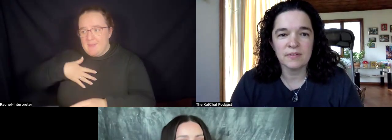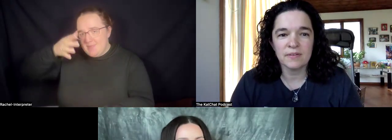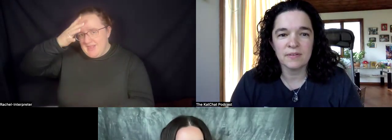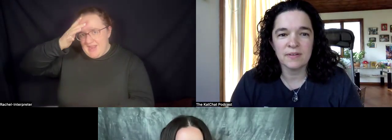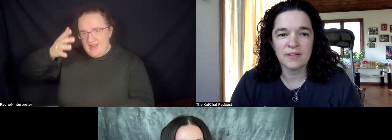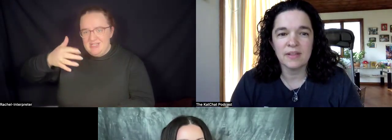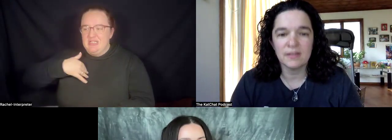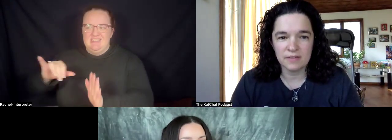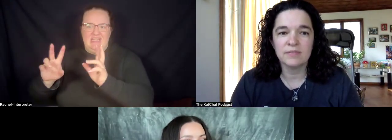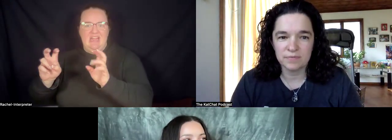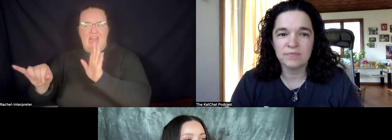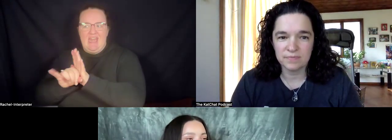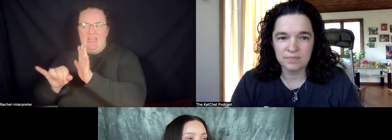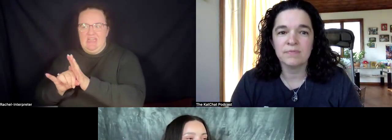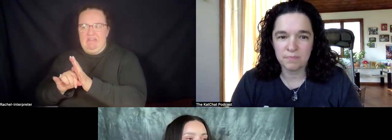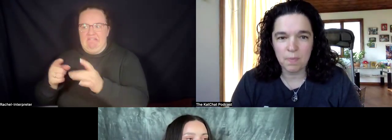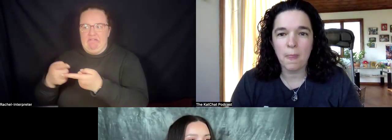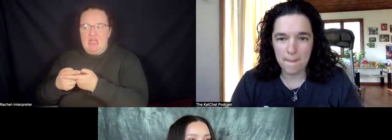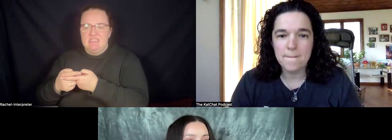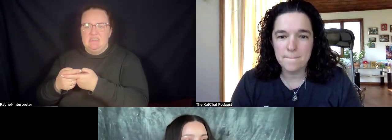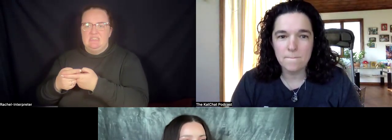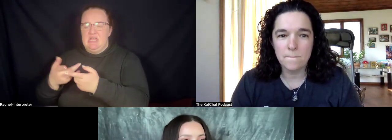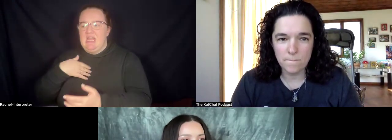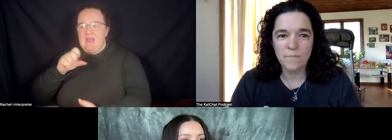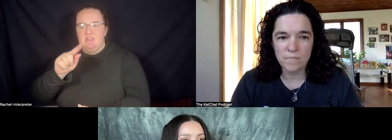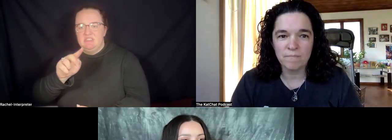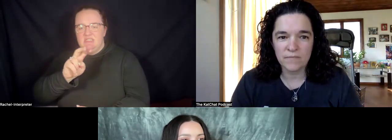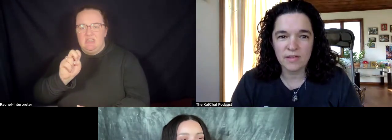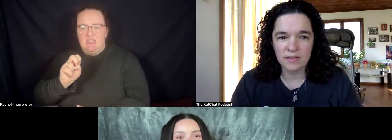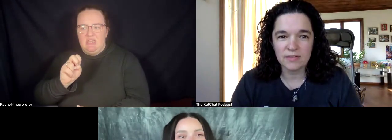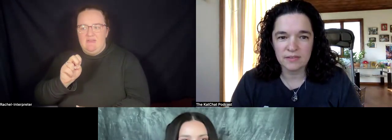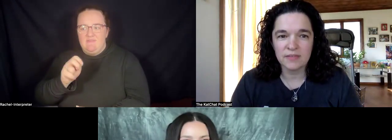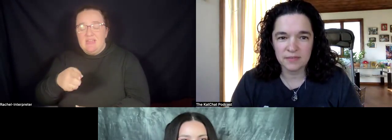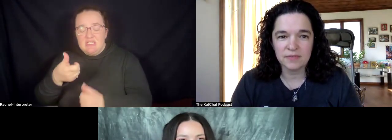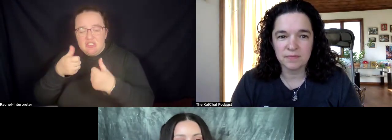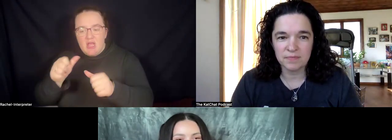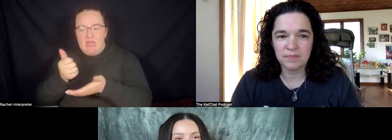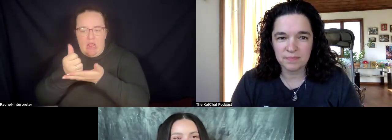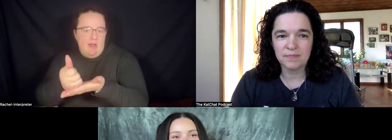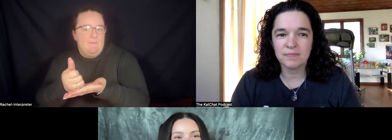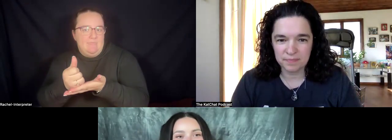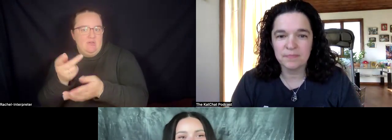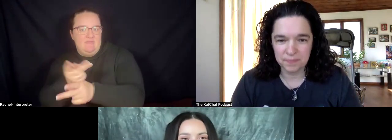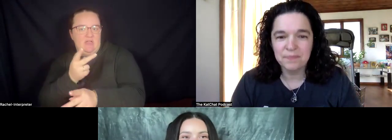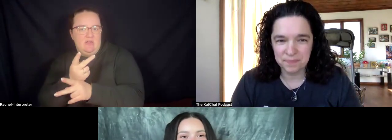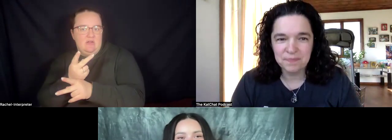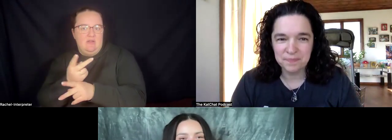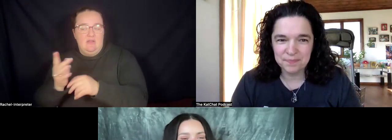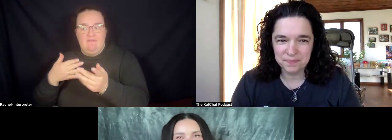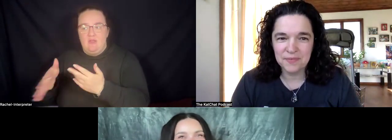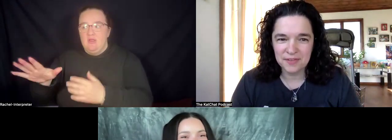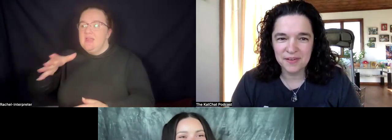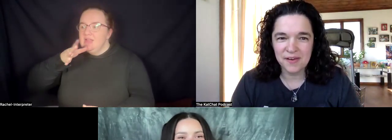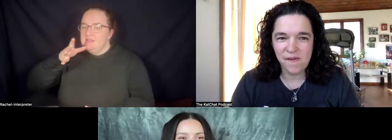almost an identity crisis. Then you have Steve that's trying to help her through it, even though his overbearing mother